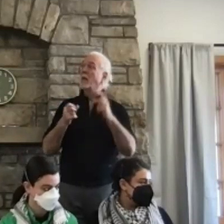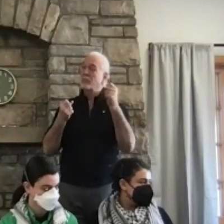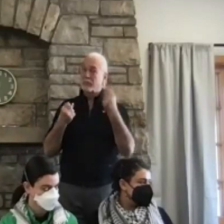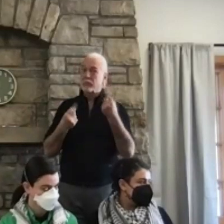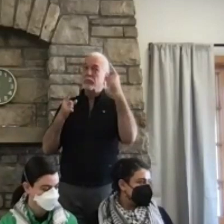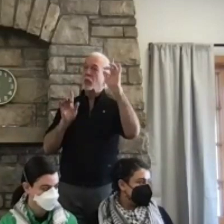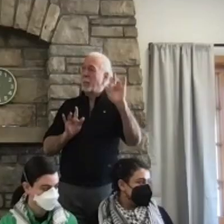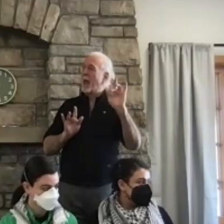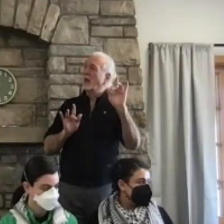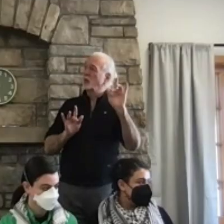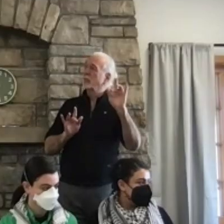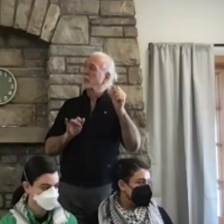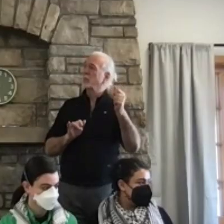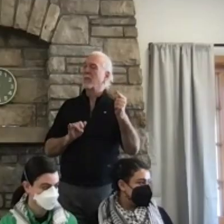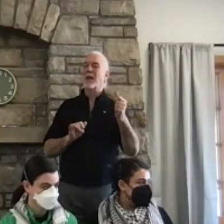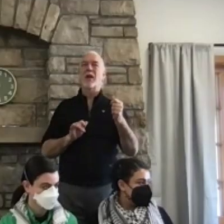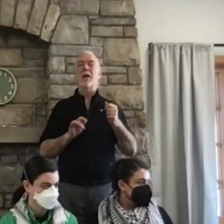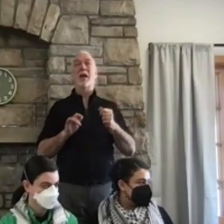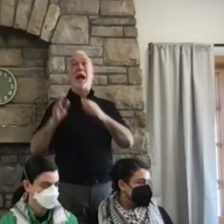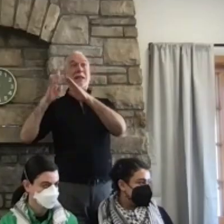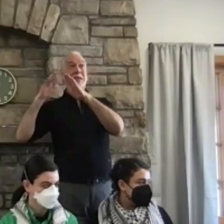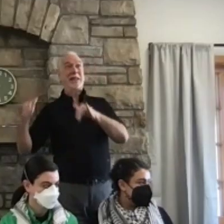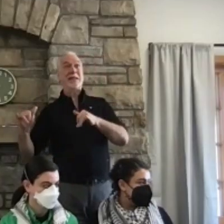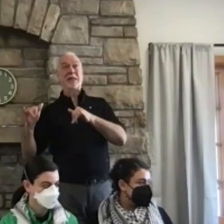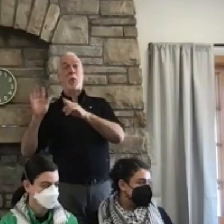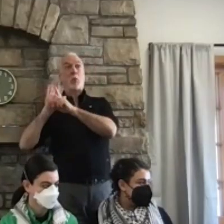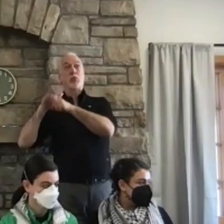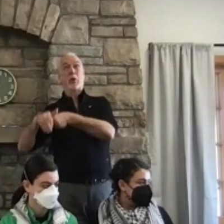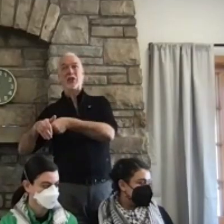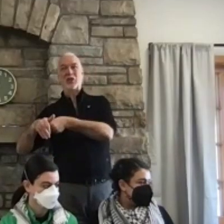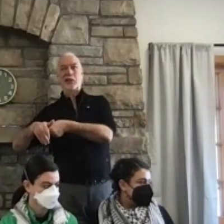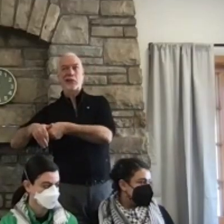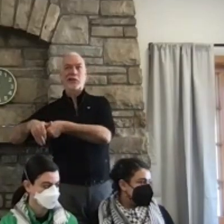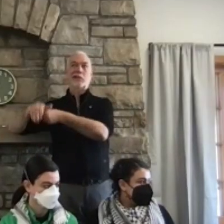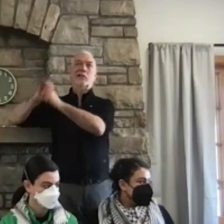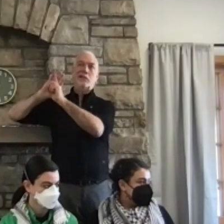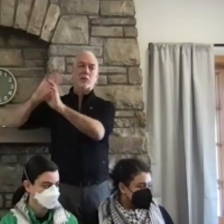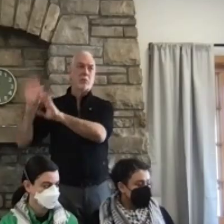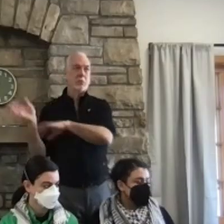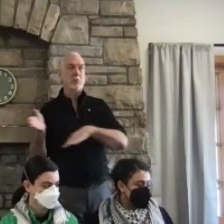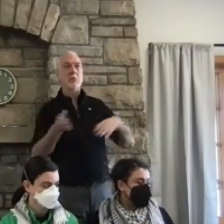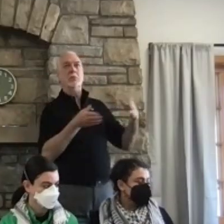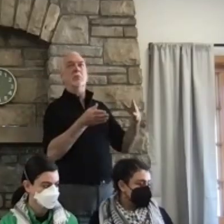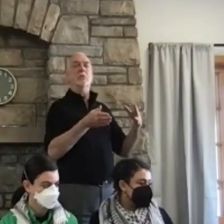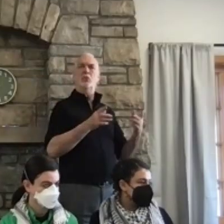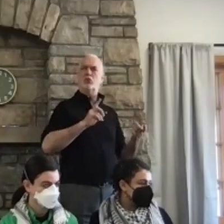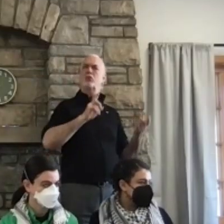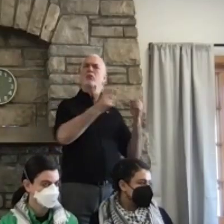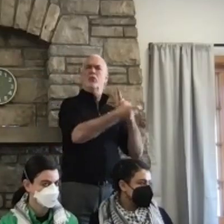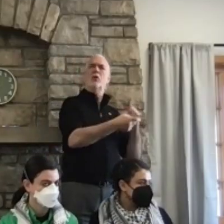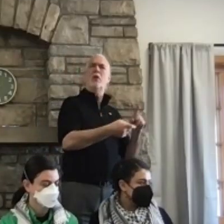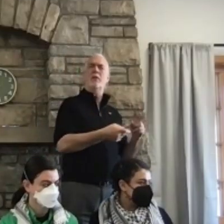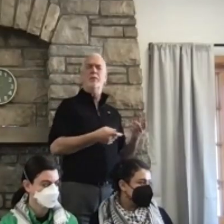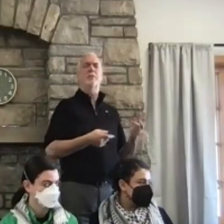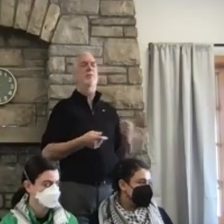moving out of systems of oppression and into more of that collective liberation